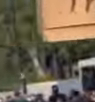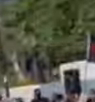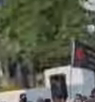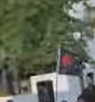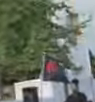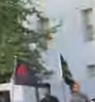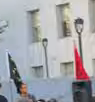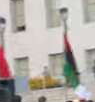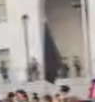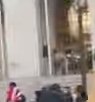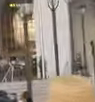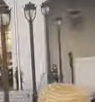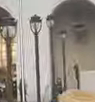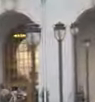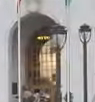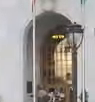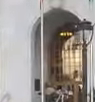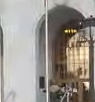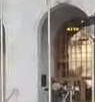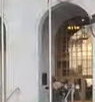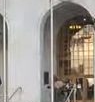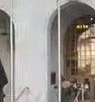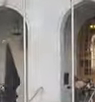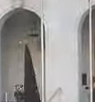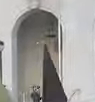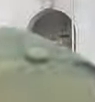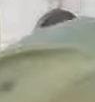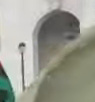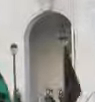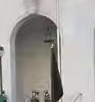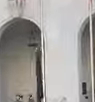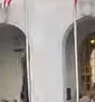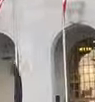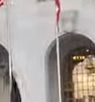Remember, that pain brought us all here.